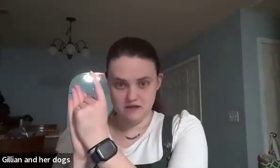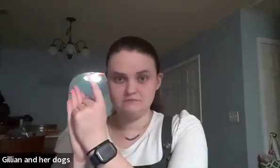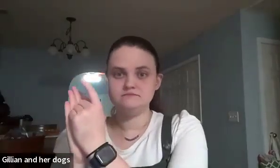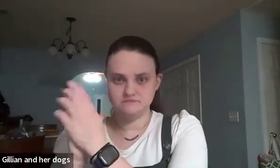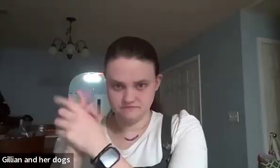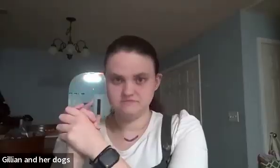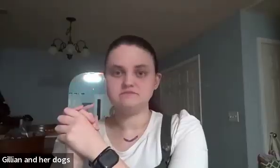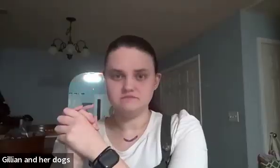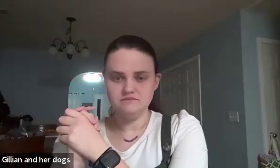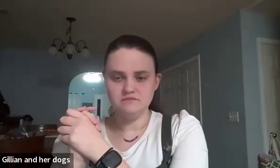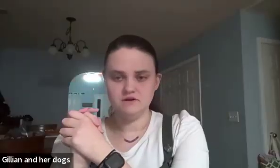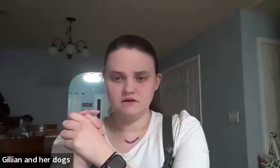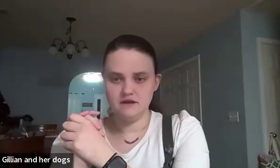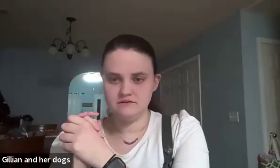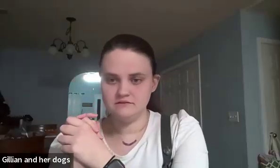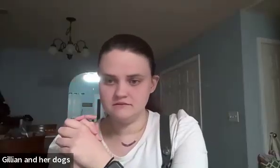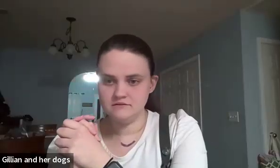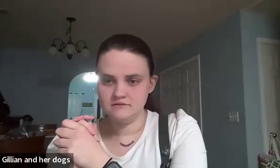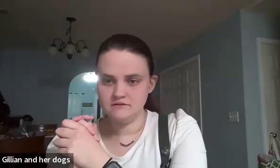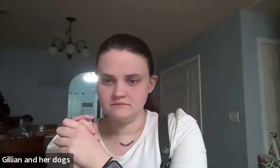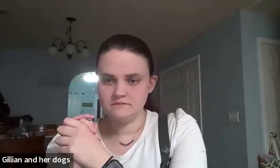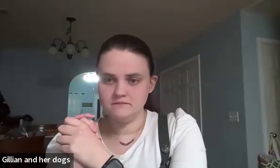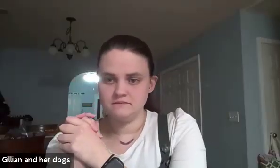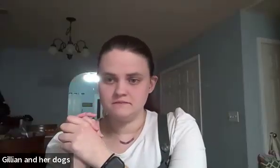Okay? All right.